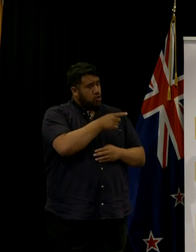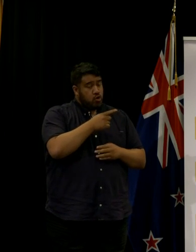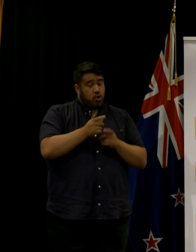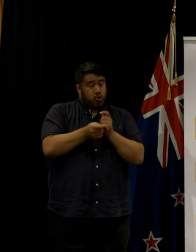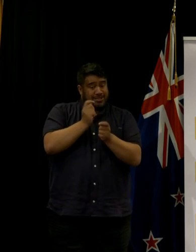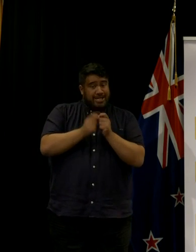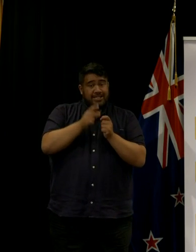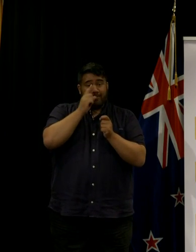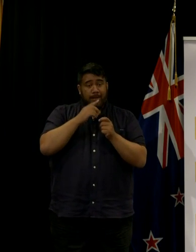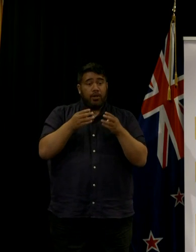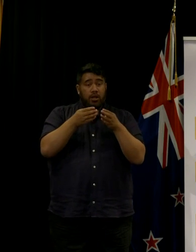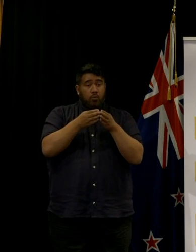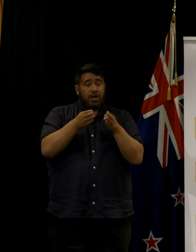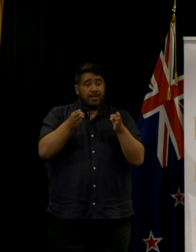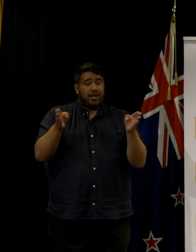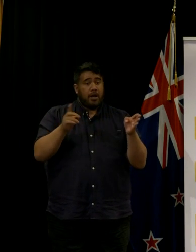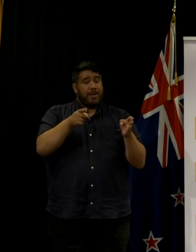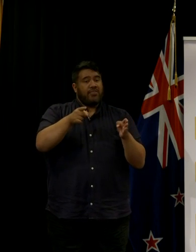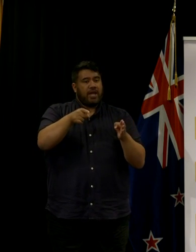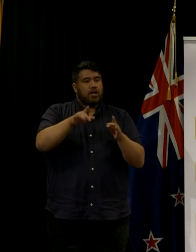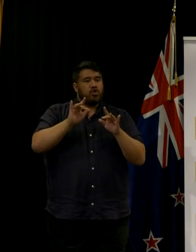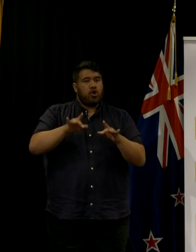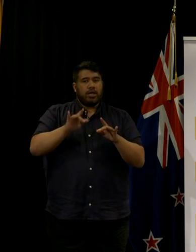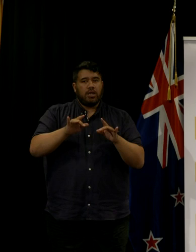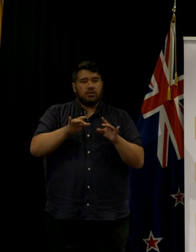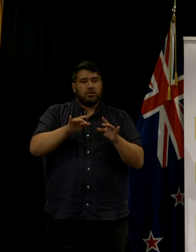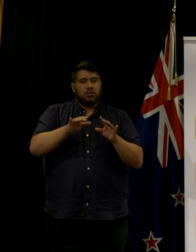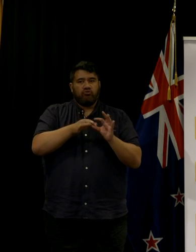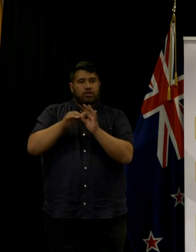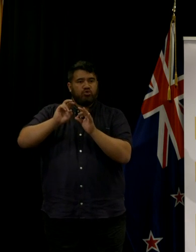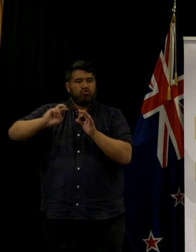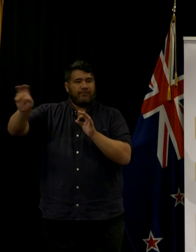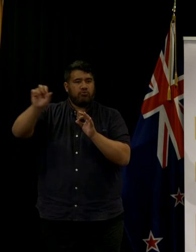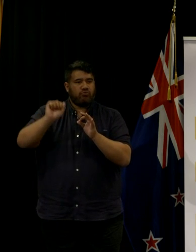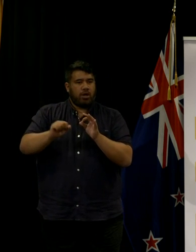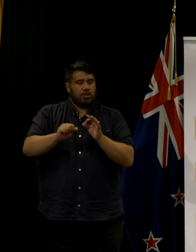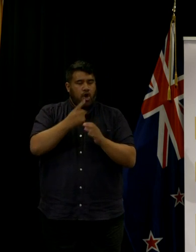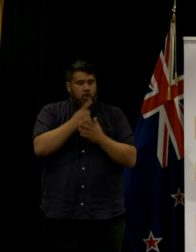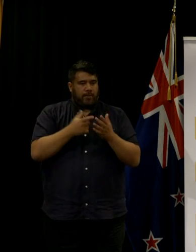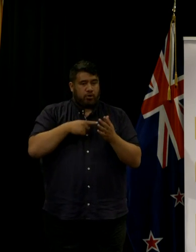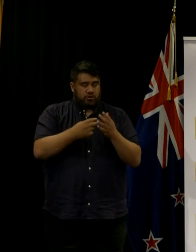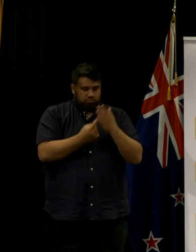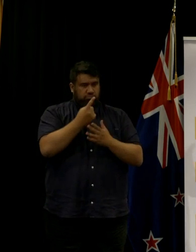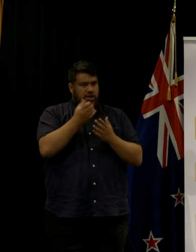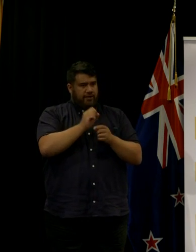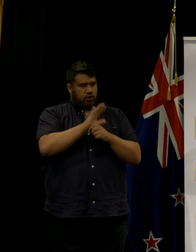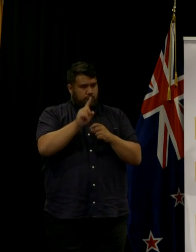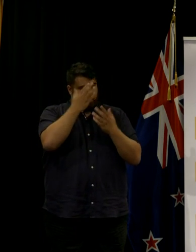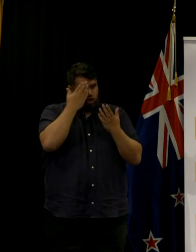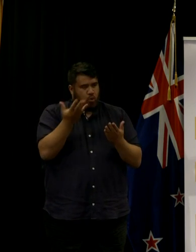no relationship to travel? In fact, we have been doing that for a couple of weeks because there has been this